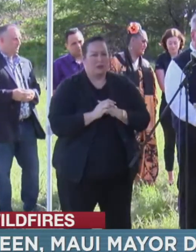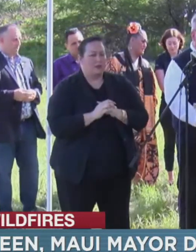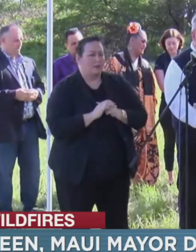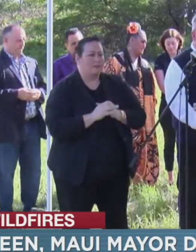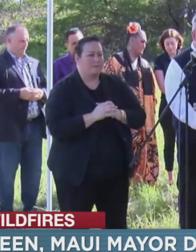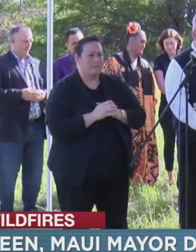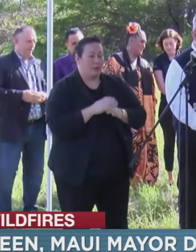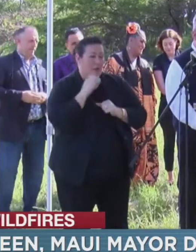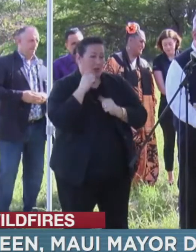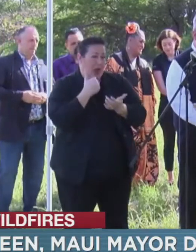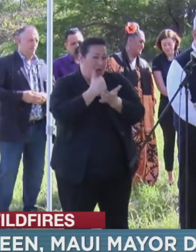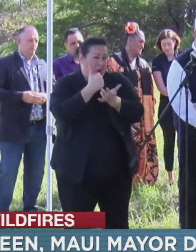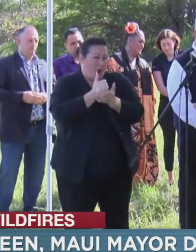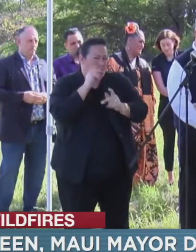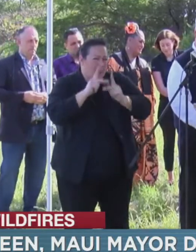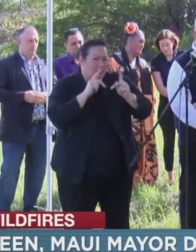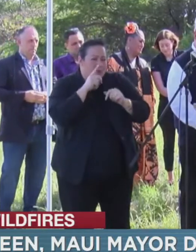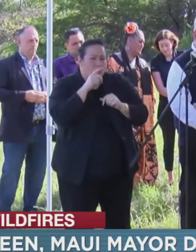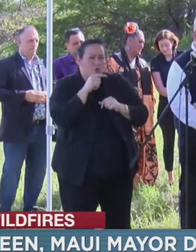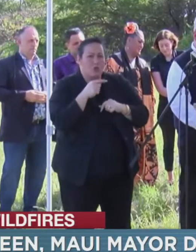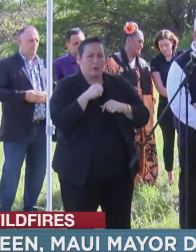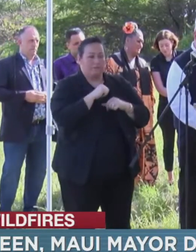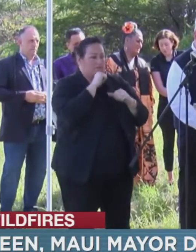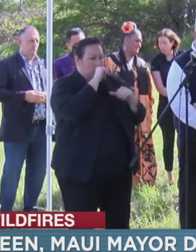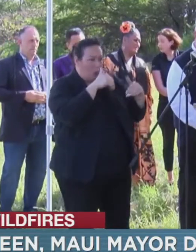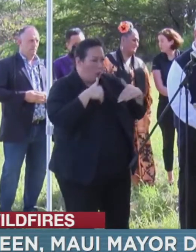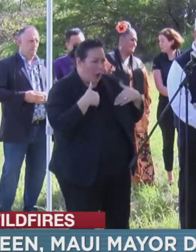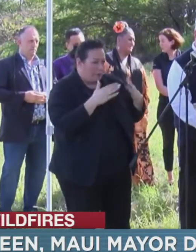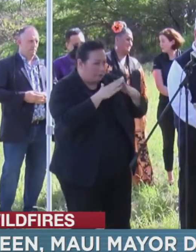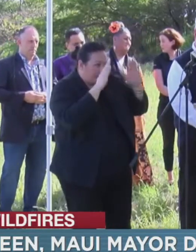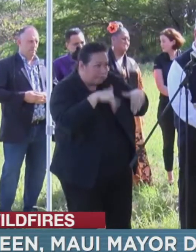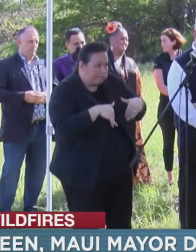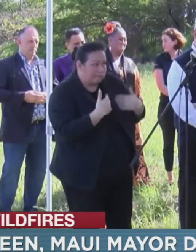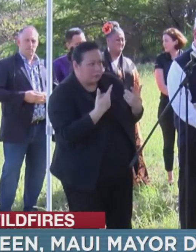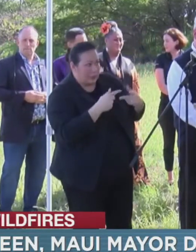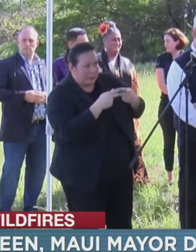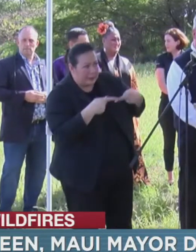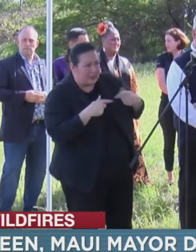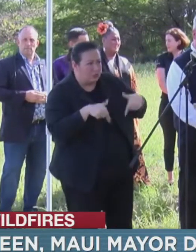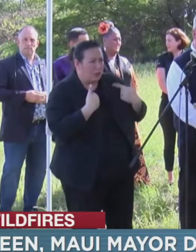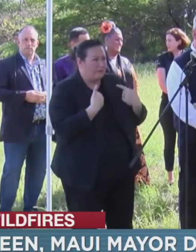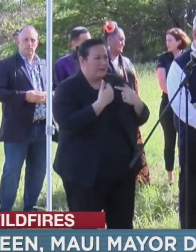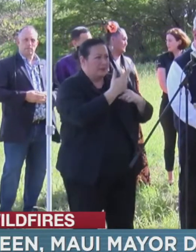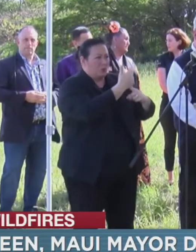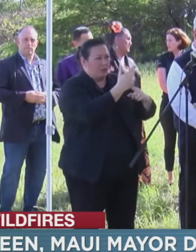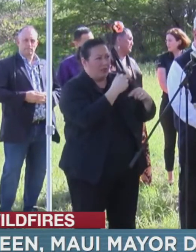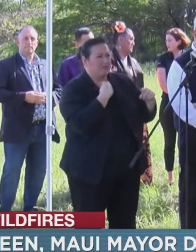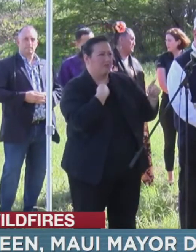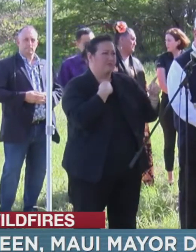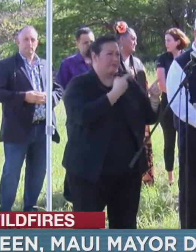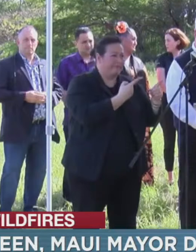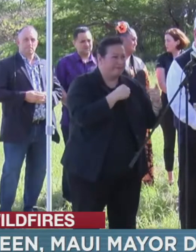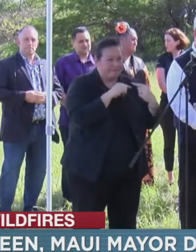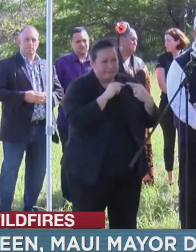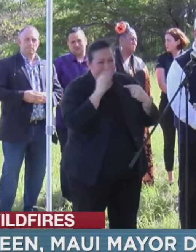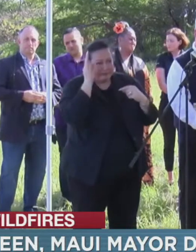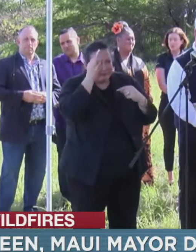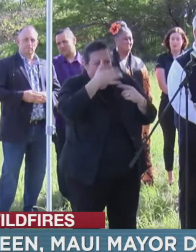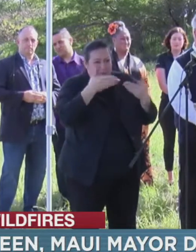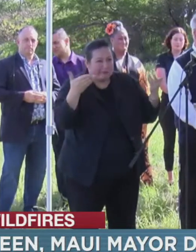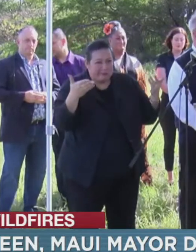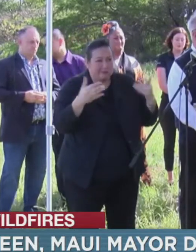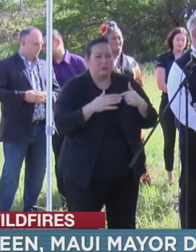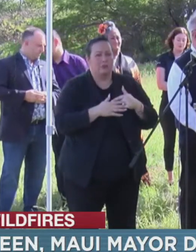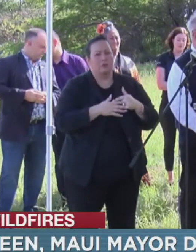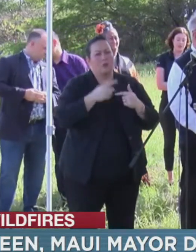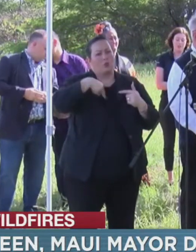vulnerable. We applaud the efforts and acknowledge the important role that CNHA and other nonprofits have in providing critical